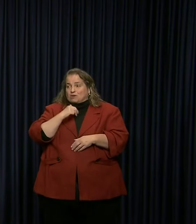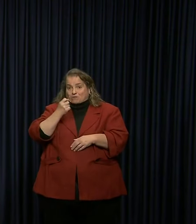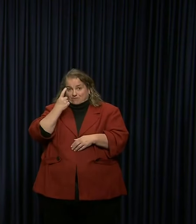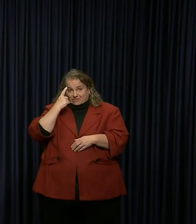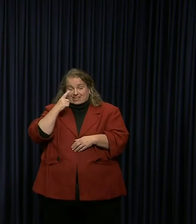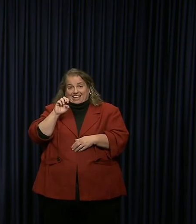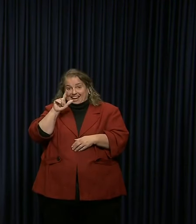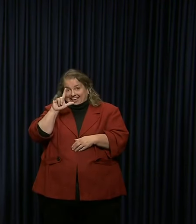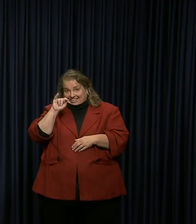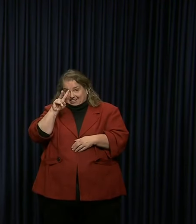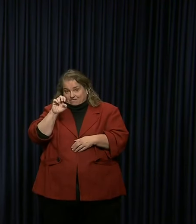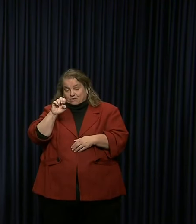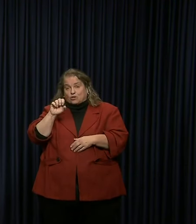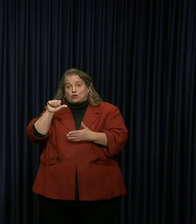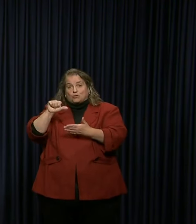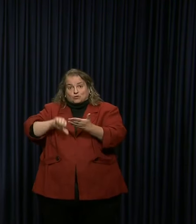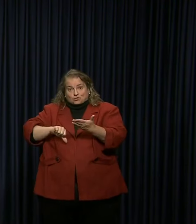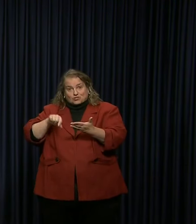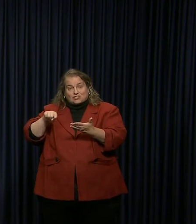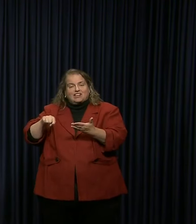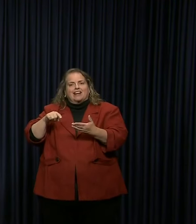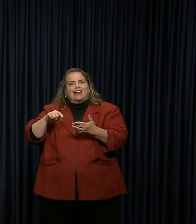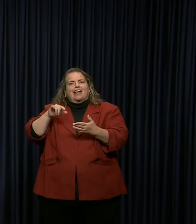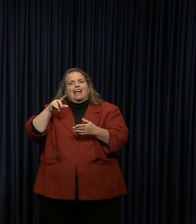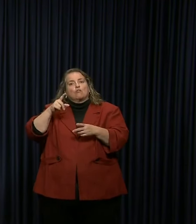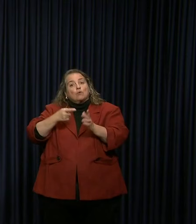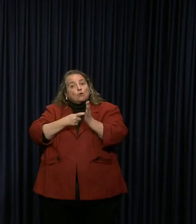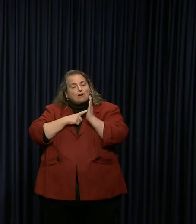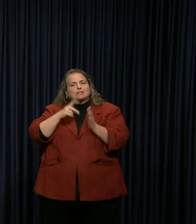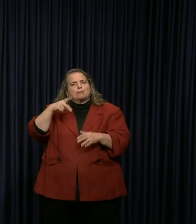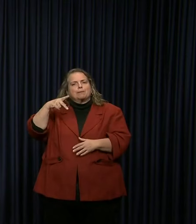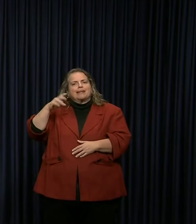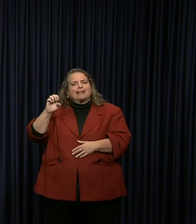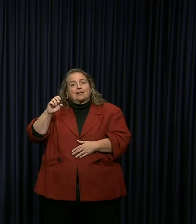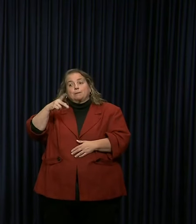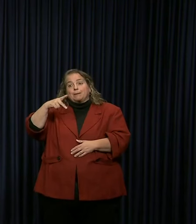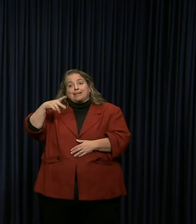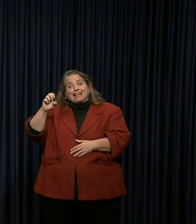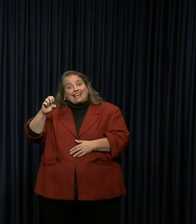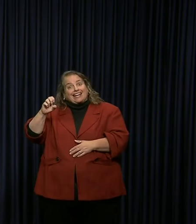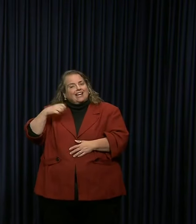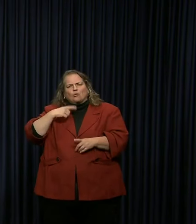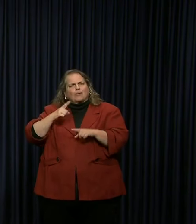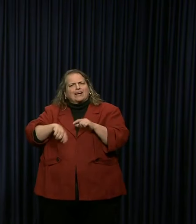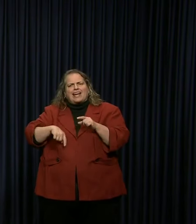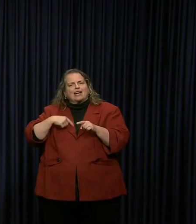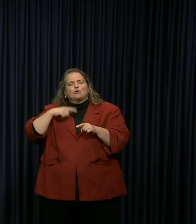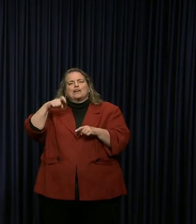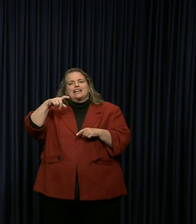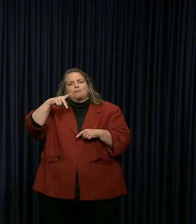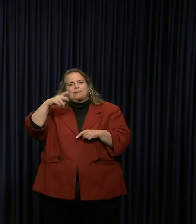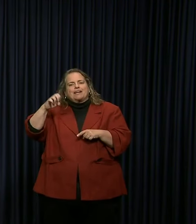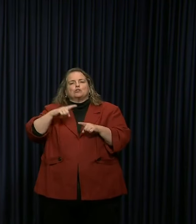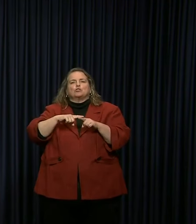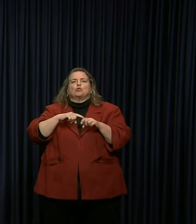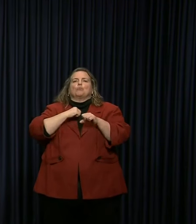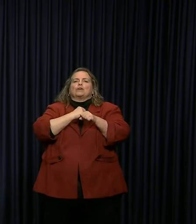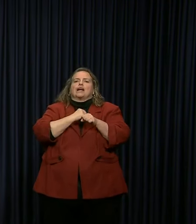PPE is the only thing that protects our healthcare workers that are taking care of patients that